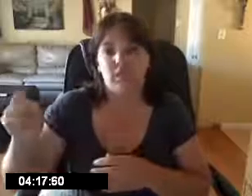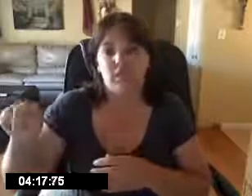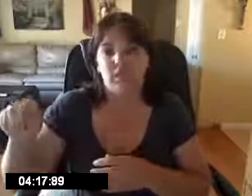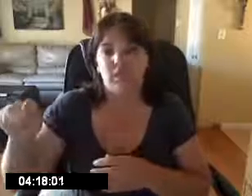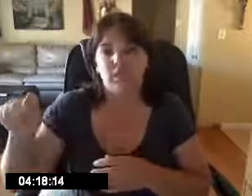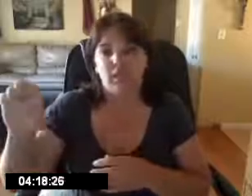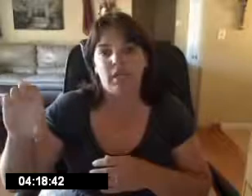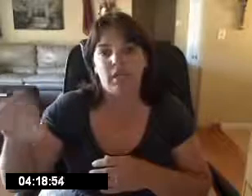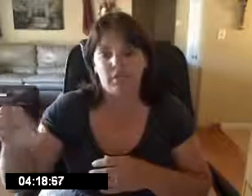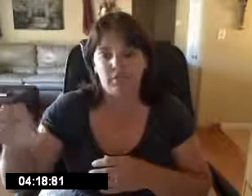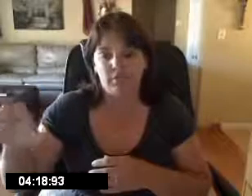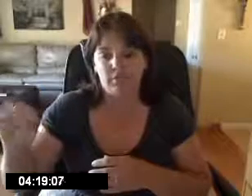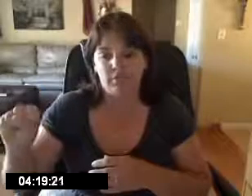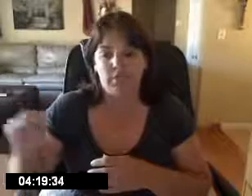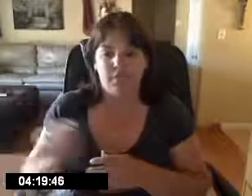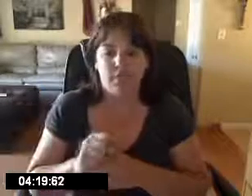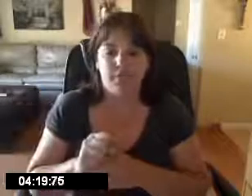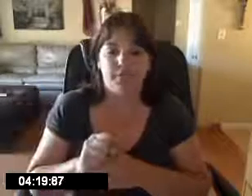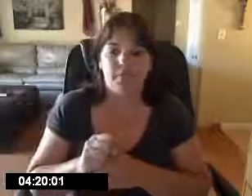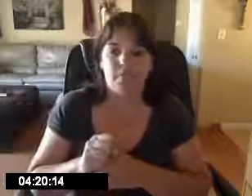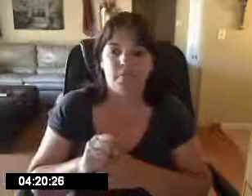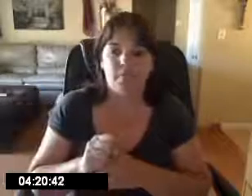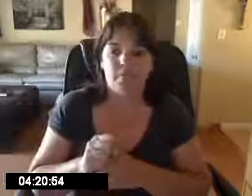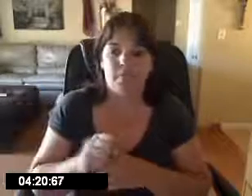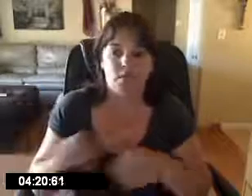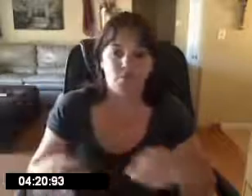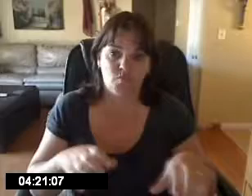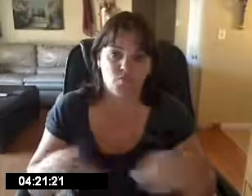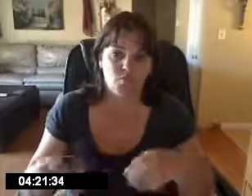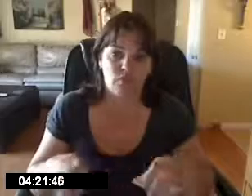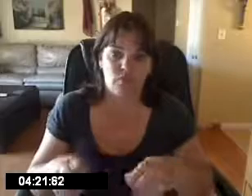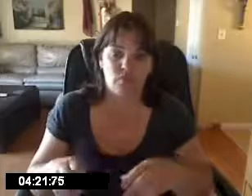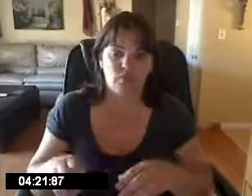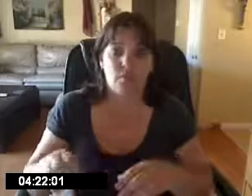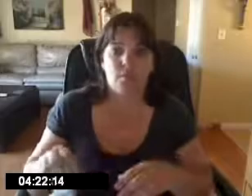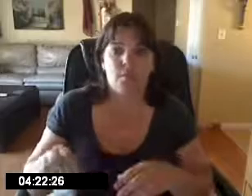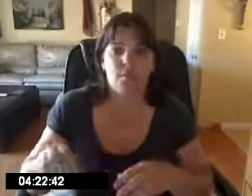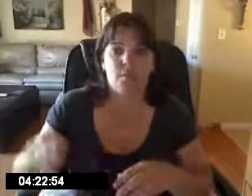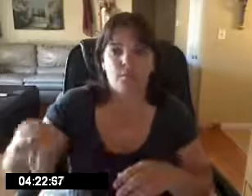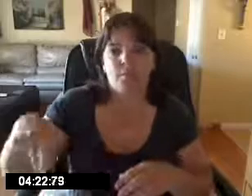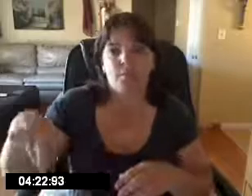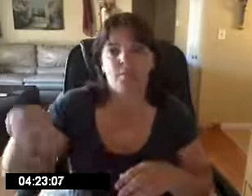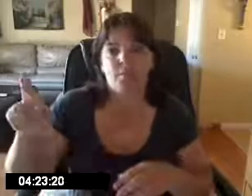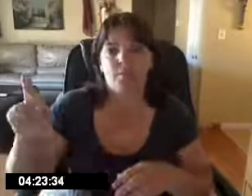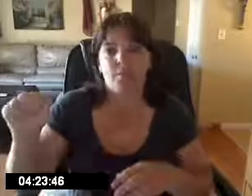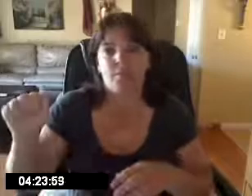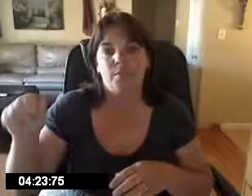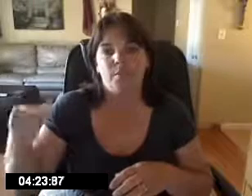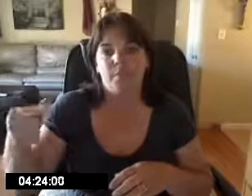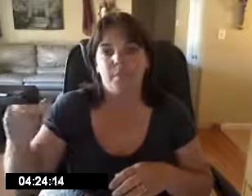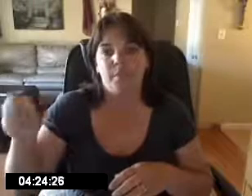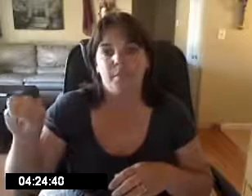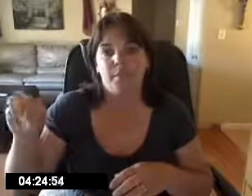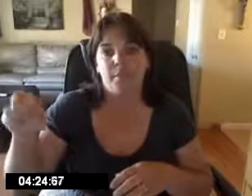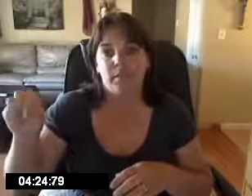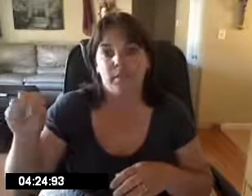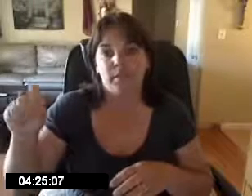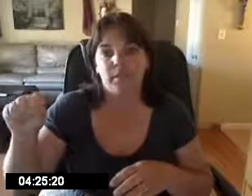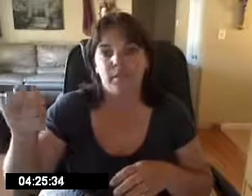pragmatics. They give an example of how settings alter the pragmatic function and form of the discourse, the volume